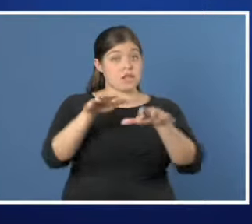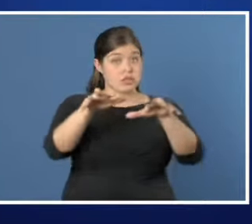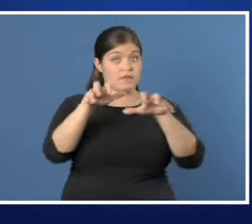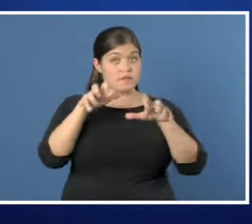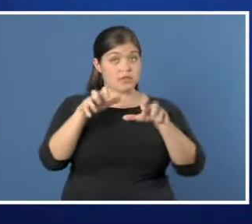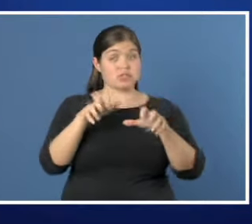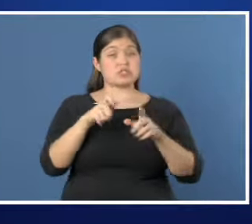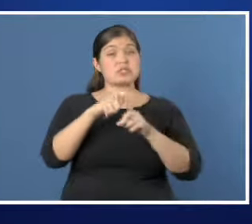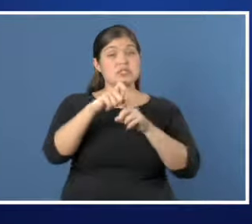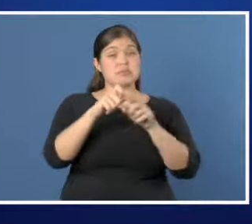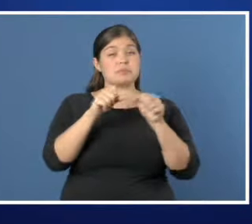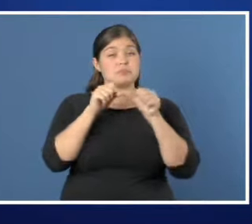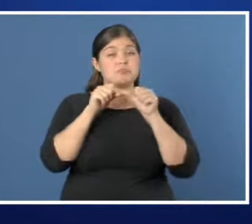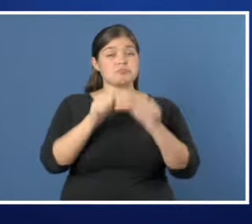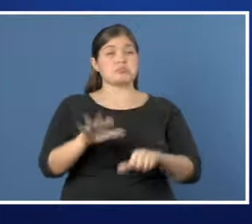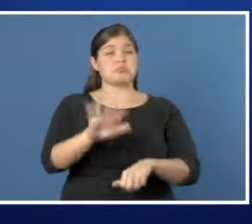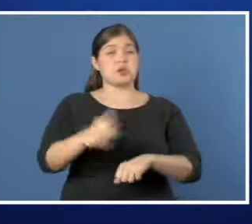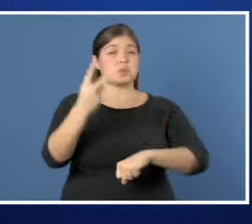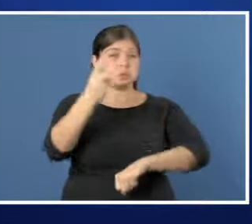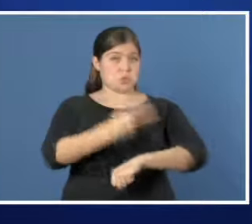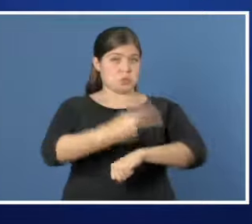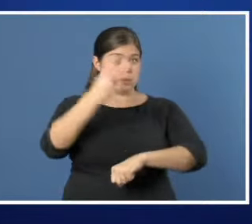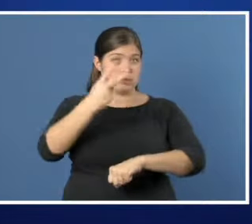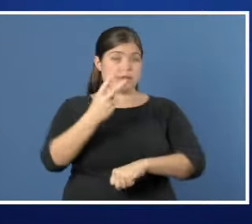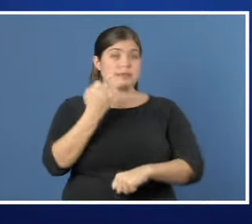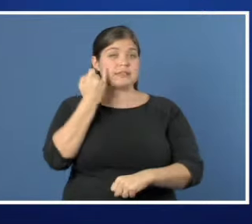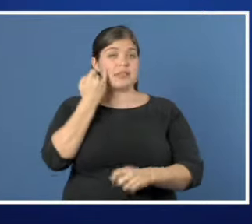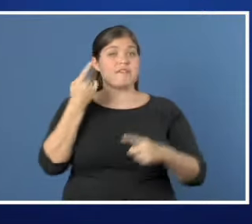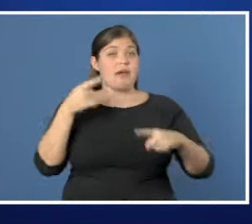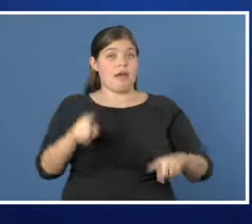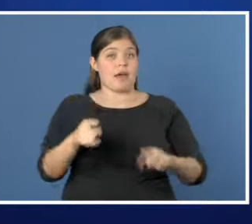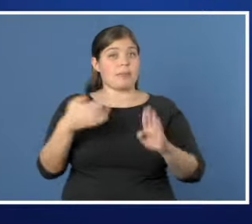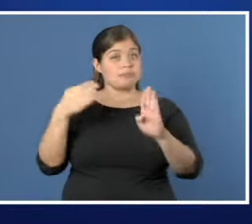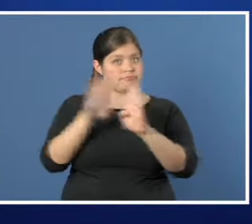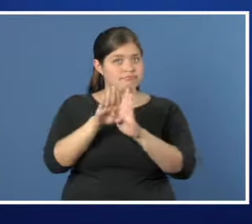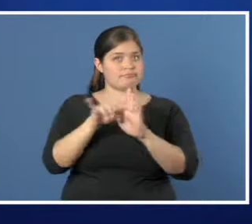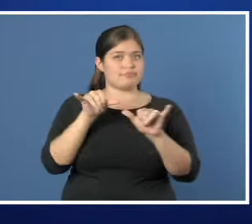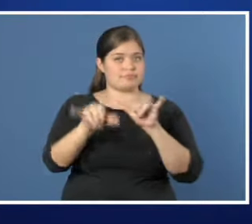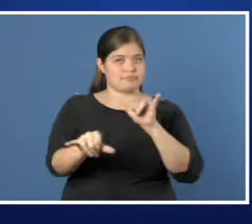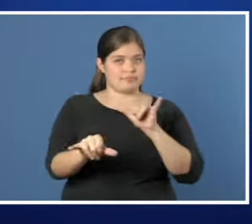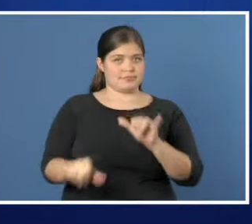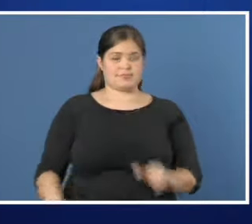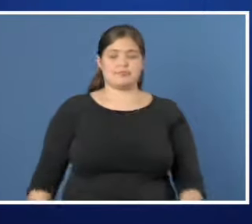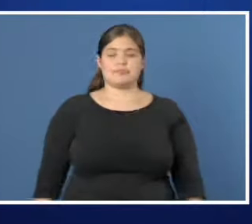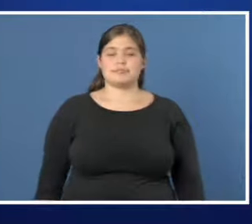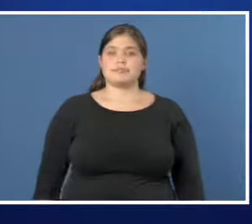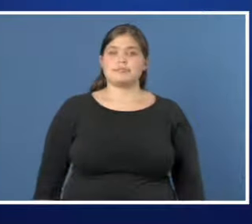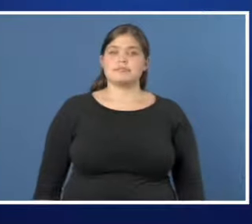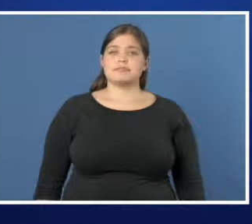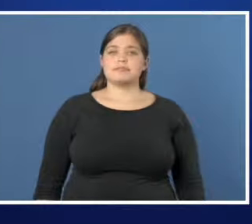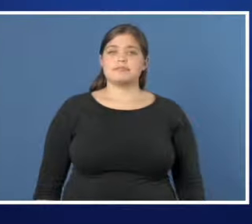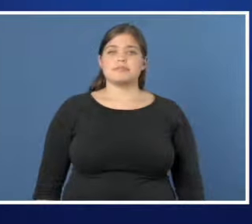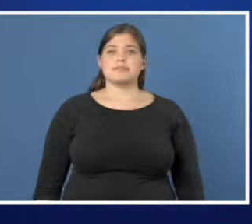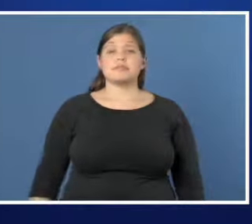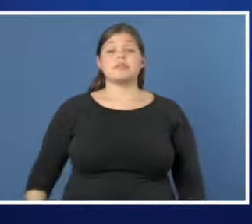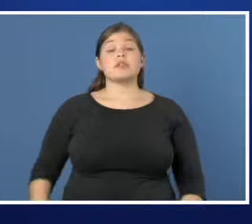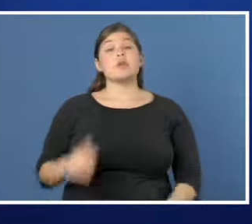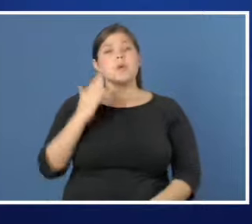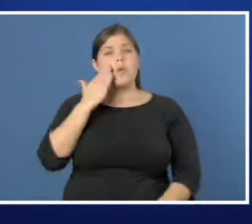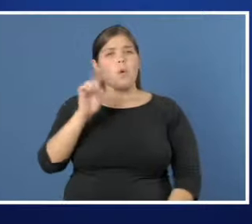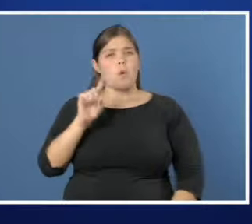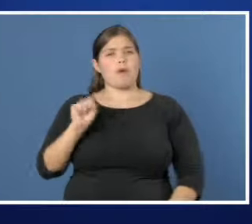will hold the temperature for approximately 48 hours, 24 hours if it is half full, if the